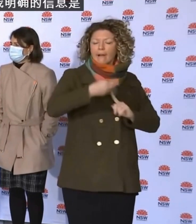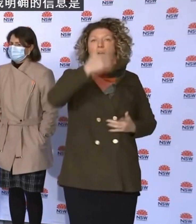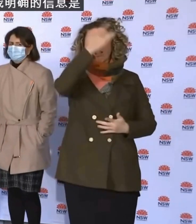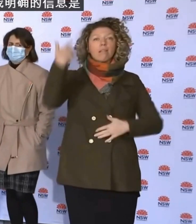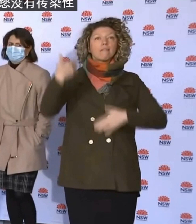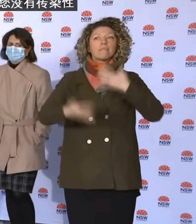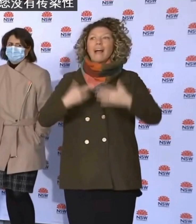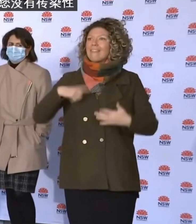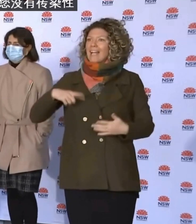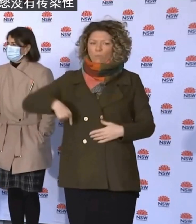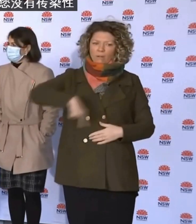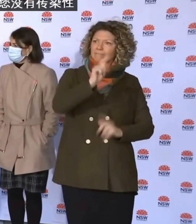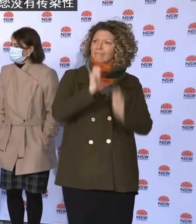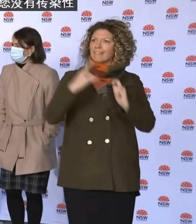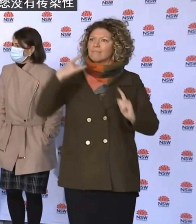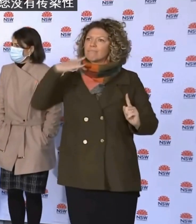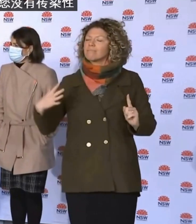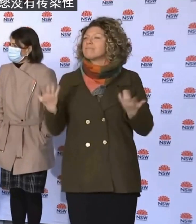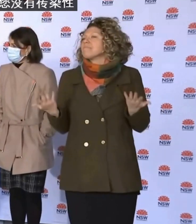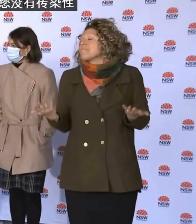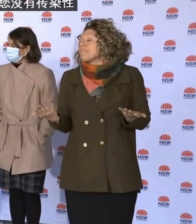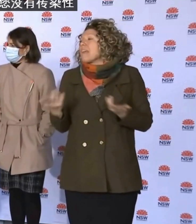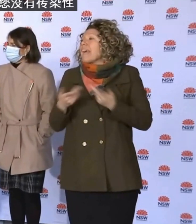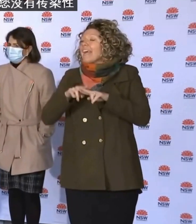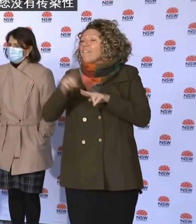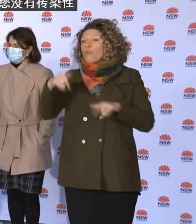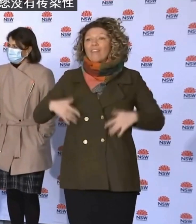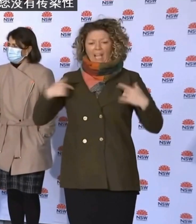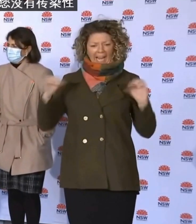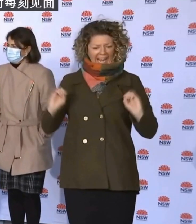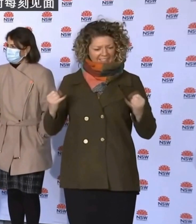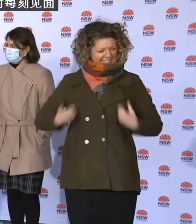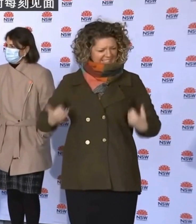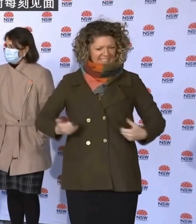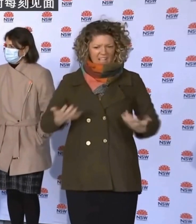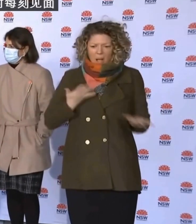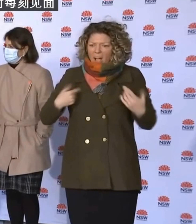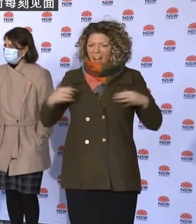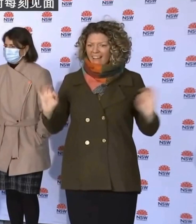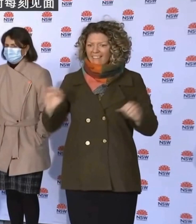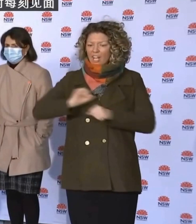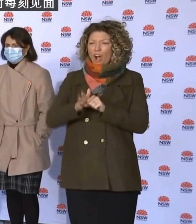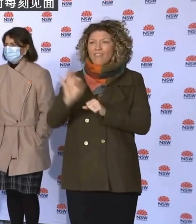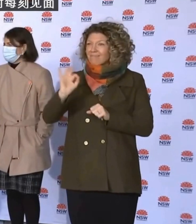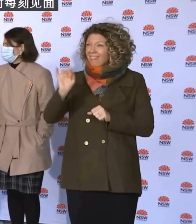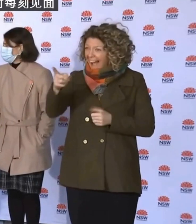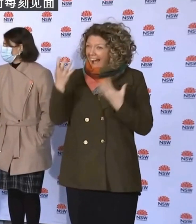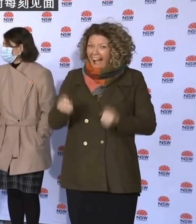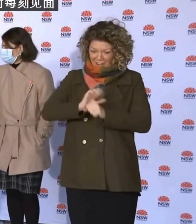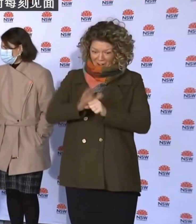clear message is, just because you don't have symptoms doesn't mean you're not infectious. And so we need to meet